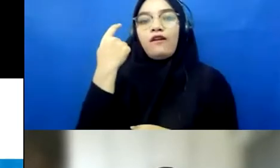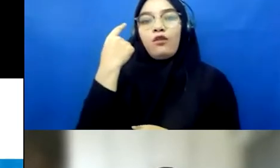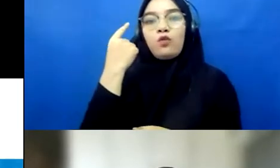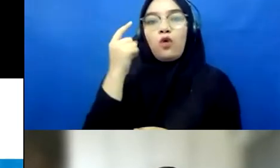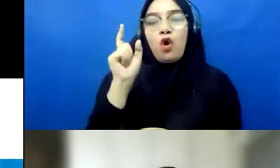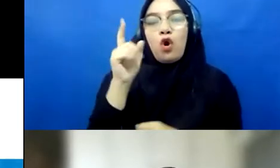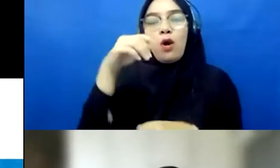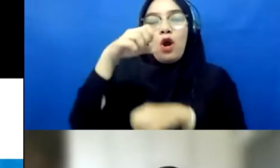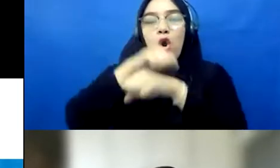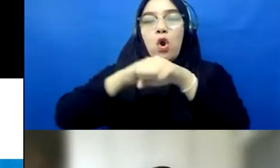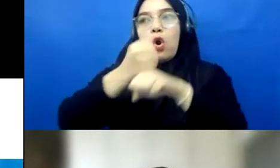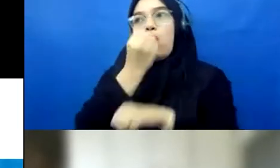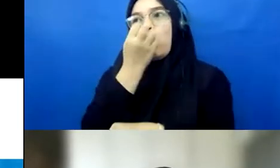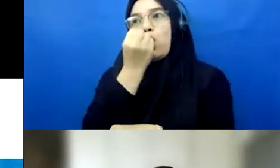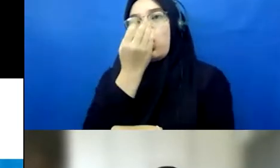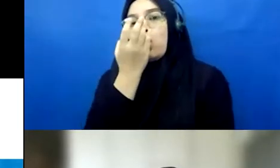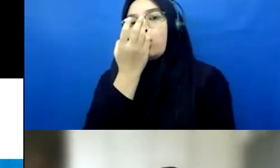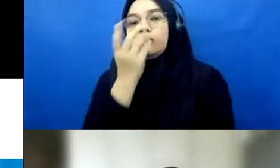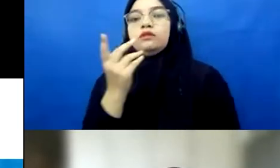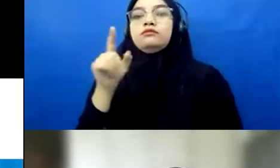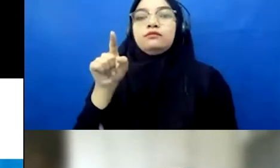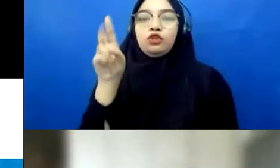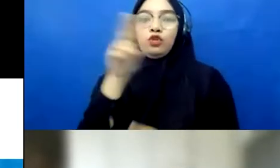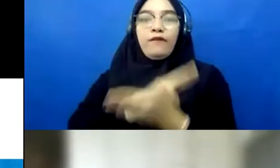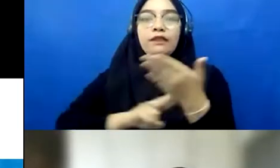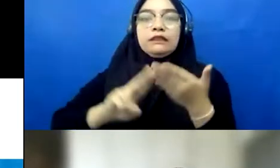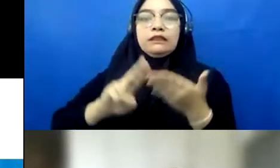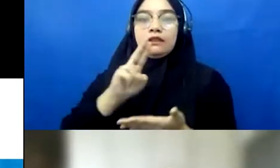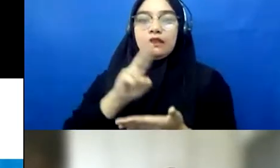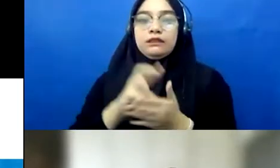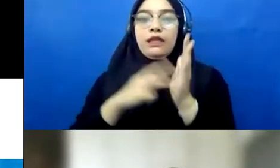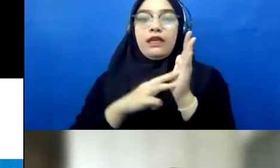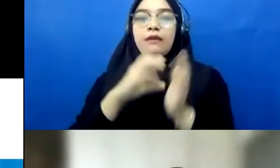directly oversees support to every client over at